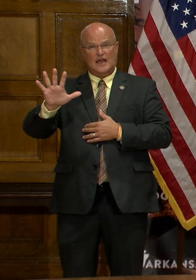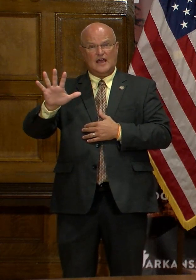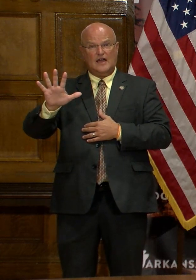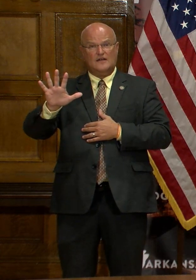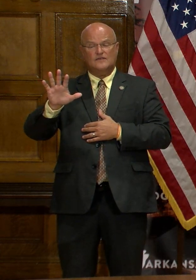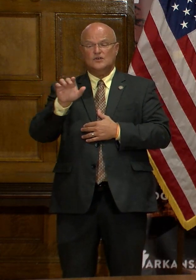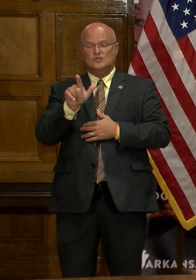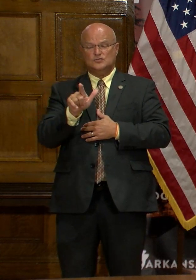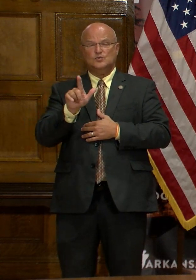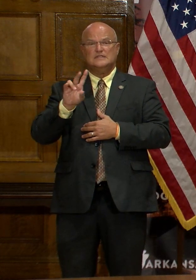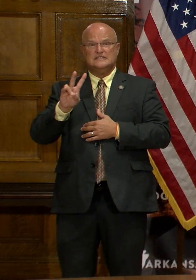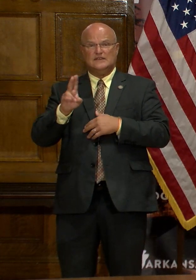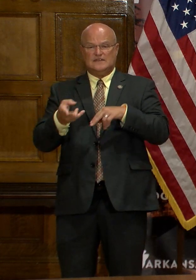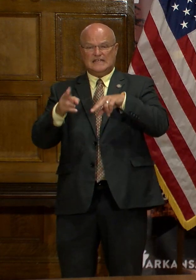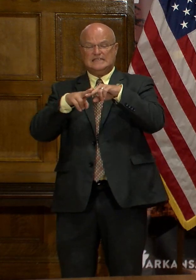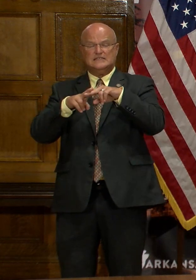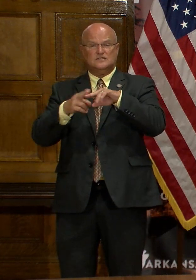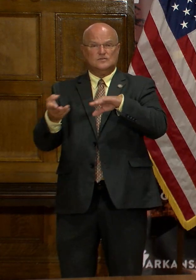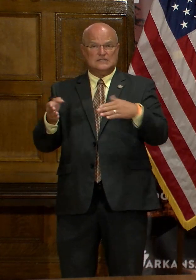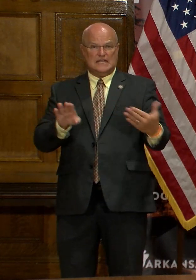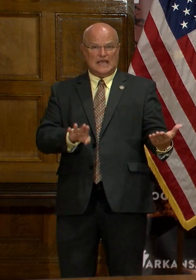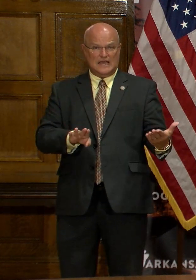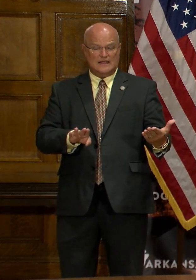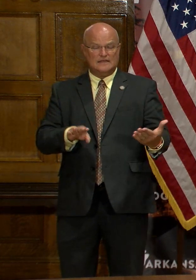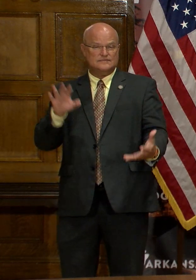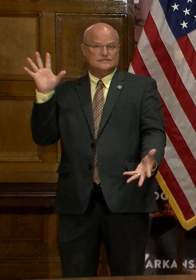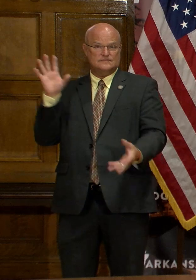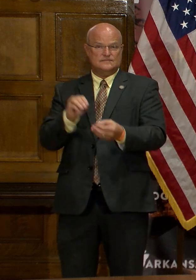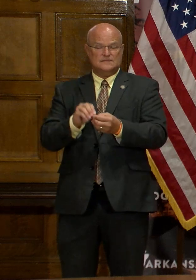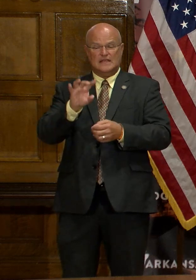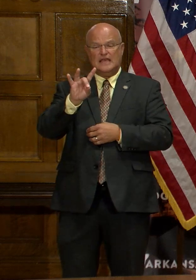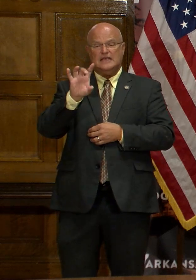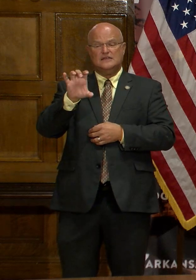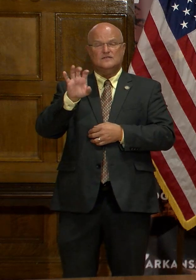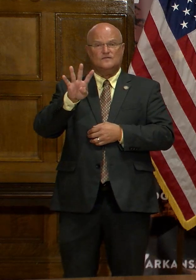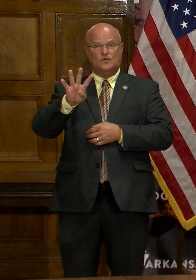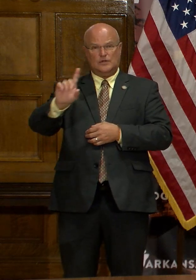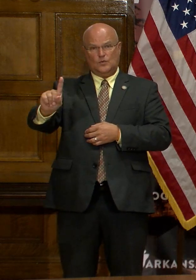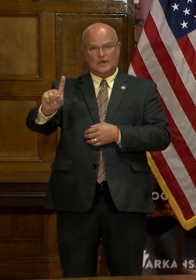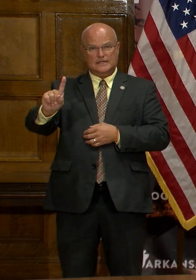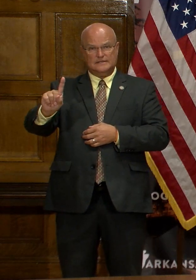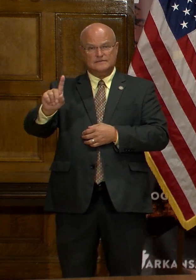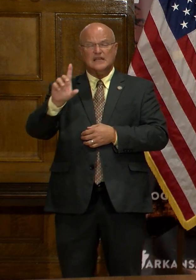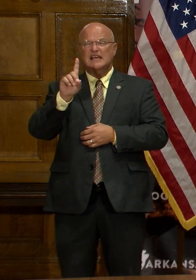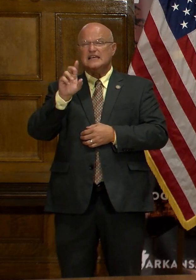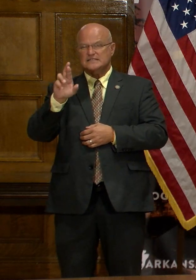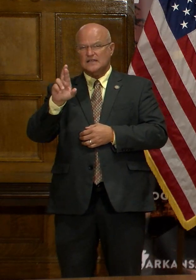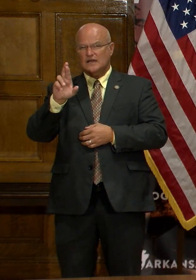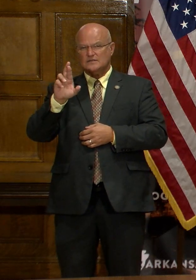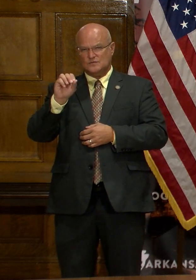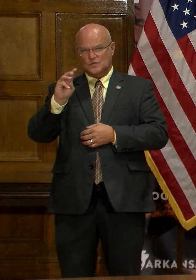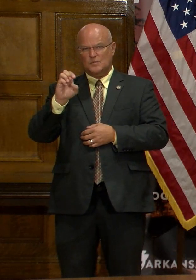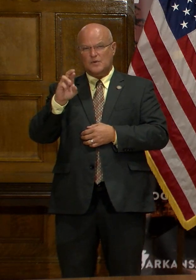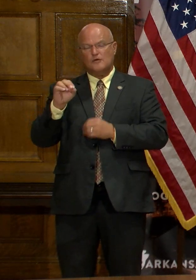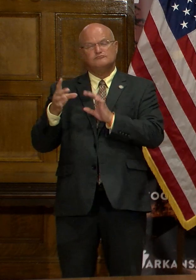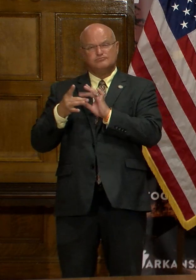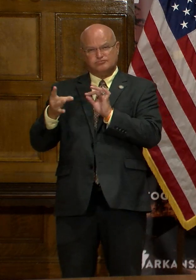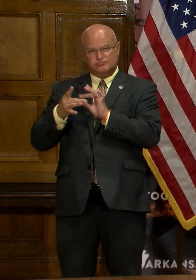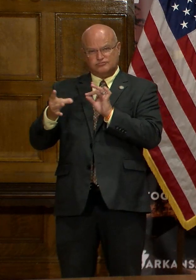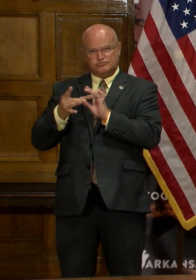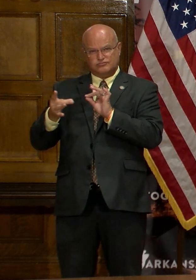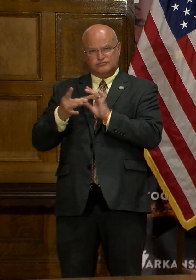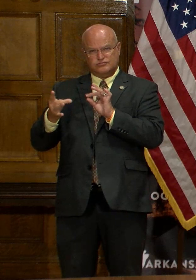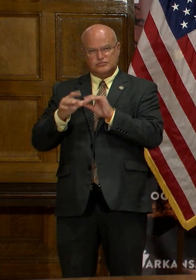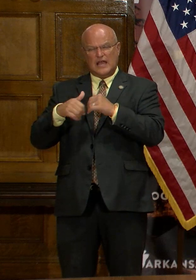with 27 additional deaths. That brings us to 841. And Dr. Romero will make a comment as